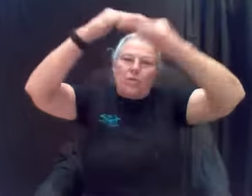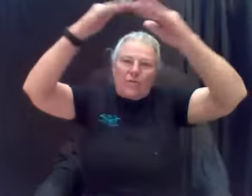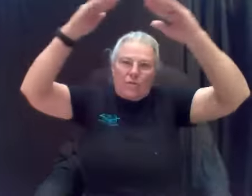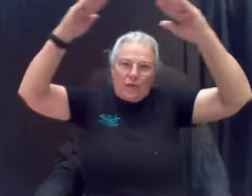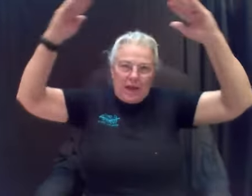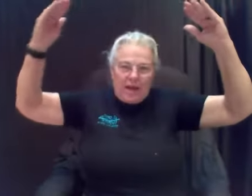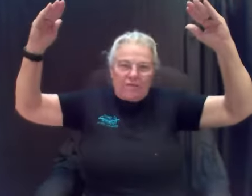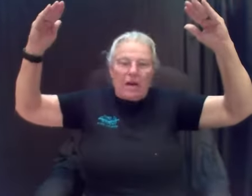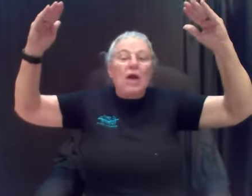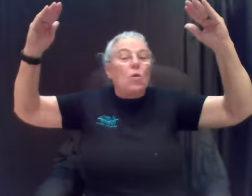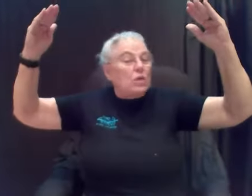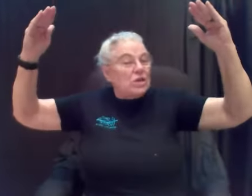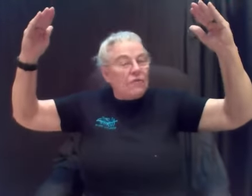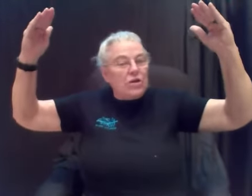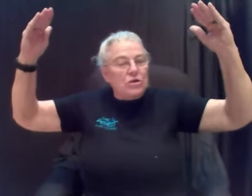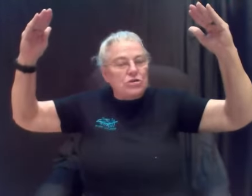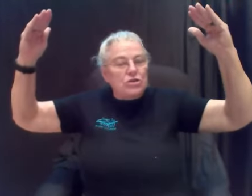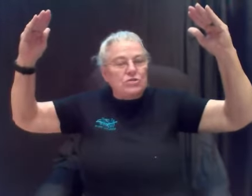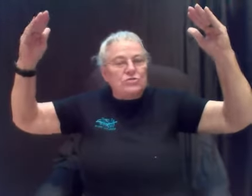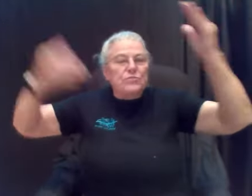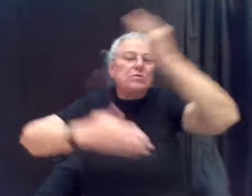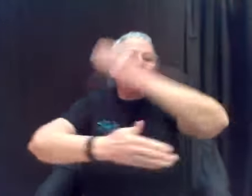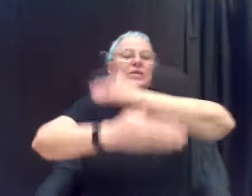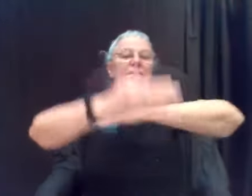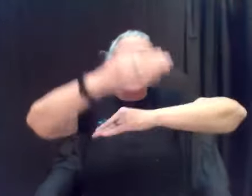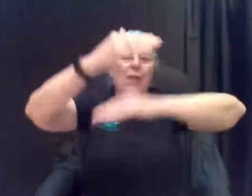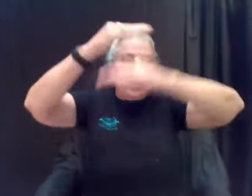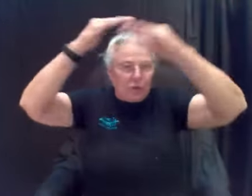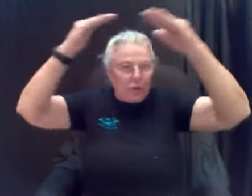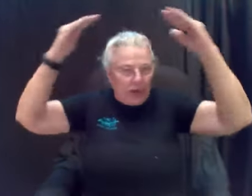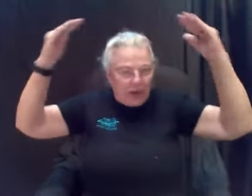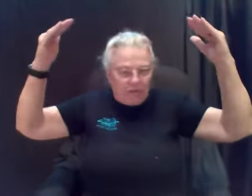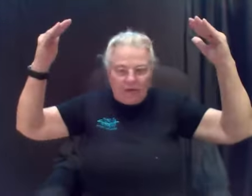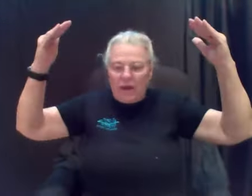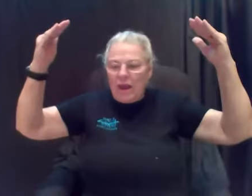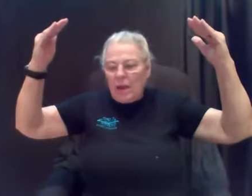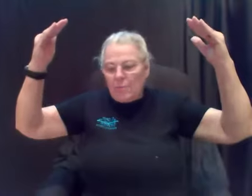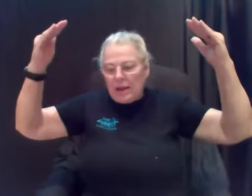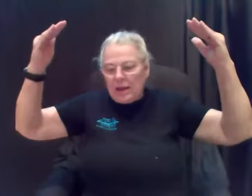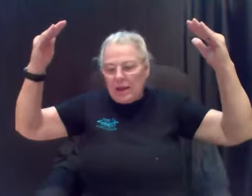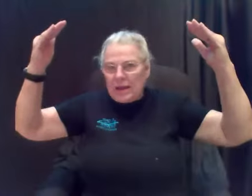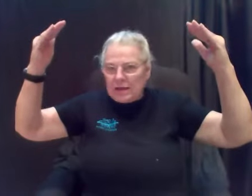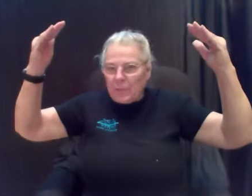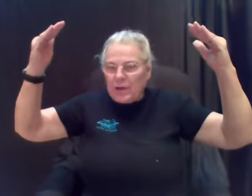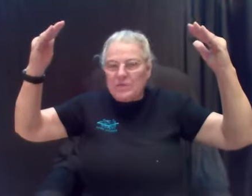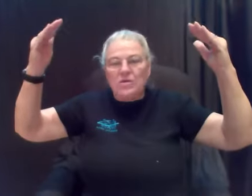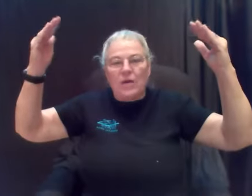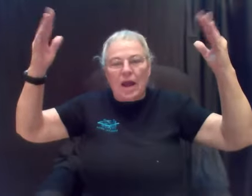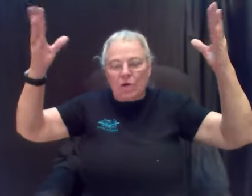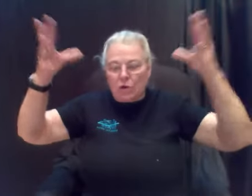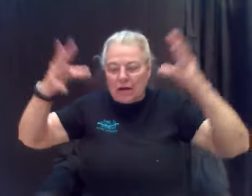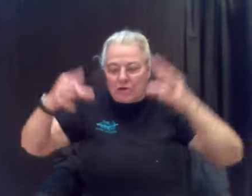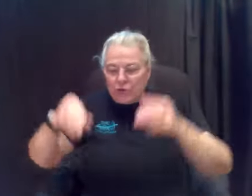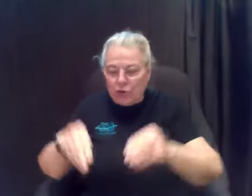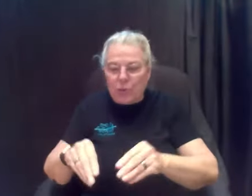or heaven, whichever you choose. Most of the time I do heaven, but it depends on how you're interpreting